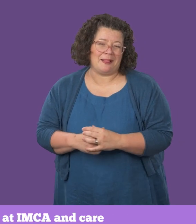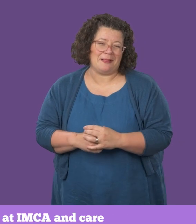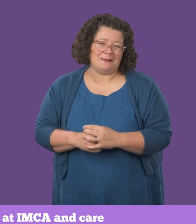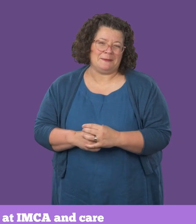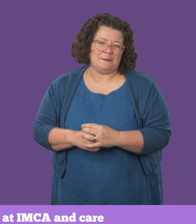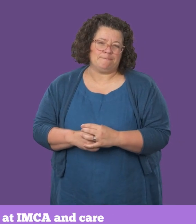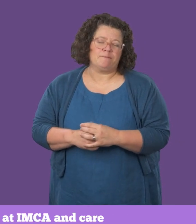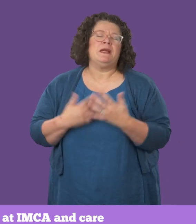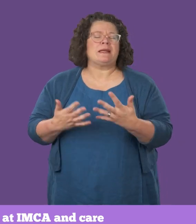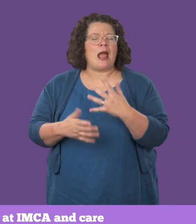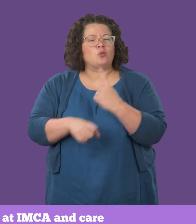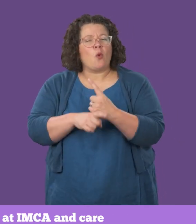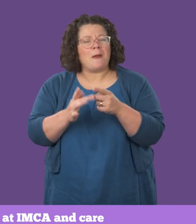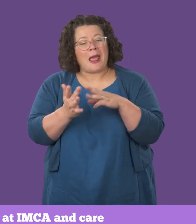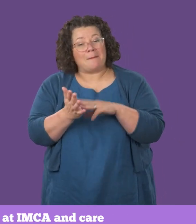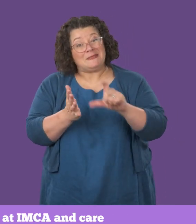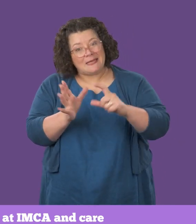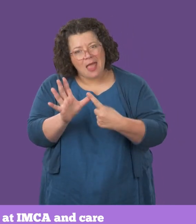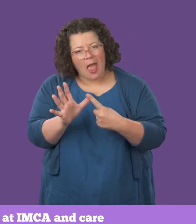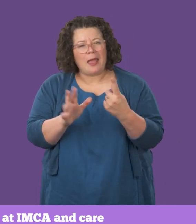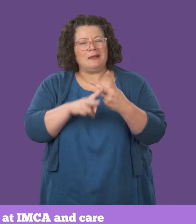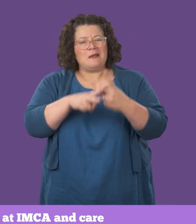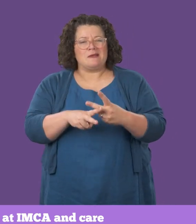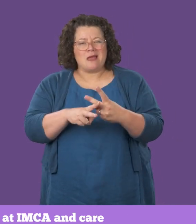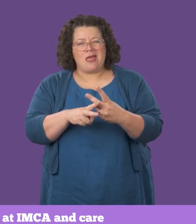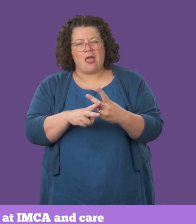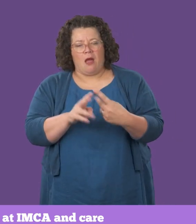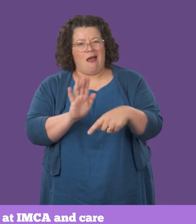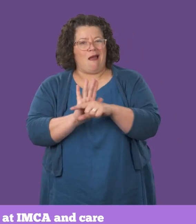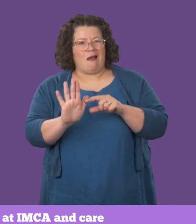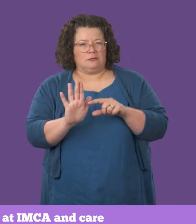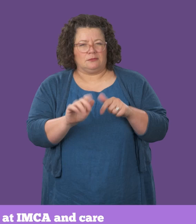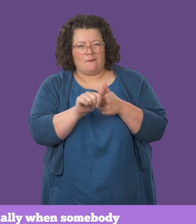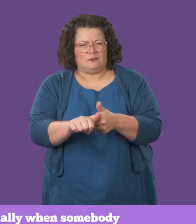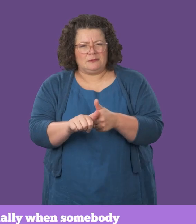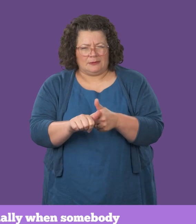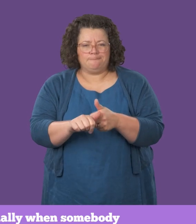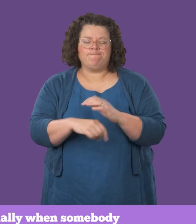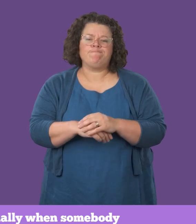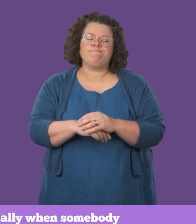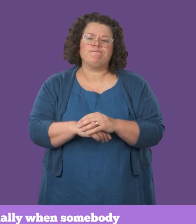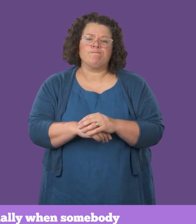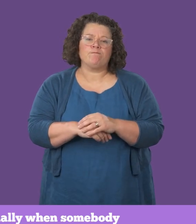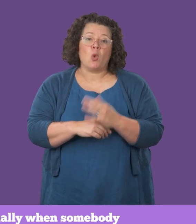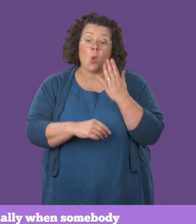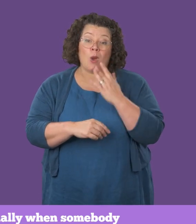Let's have a little look at IMCA and Care Act and where that crosses over. And the main